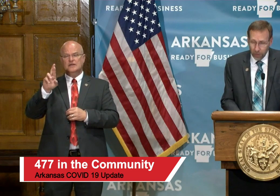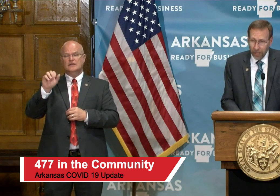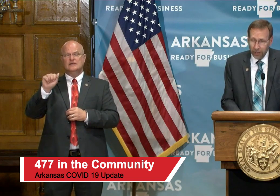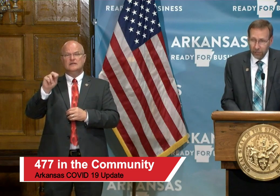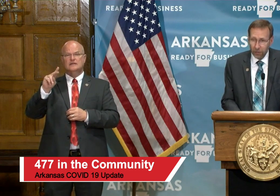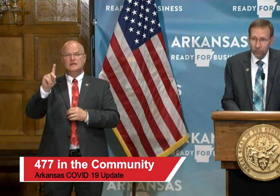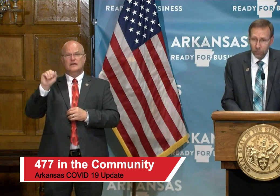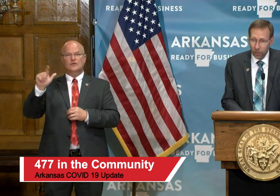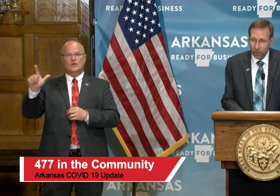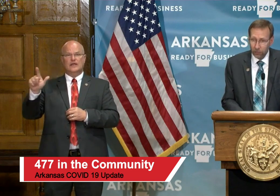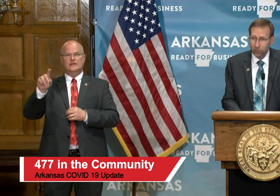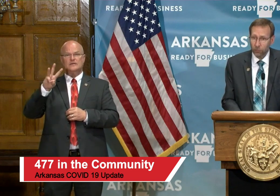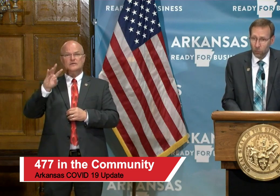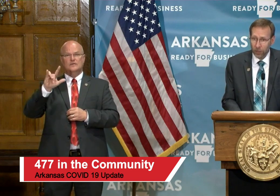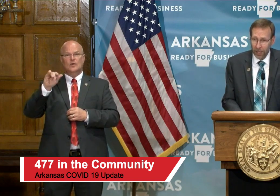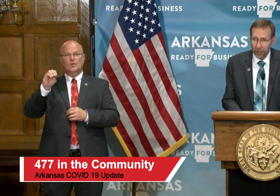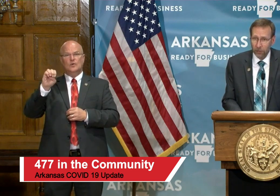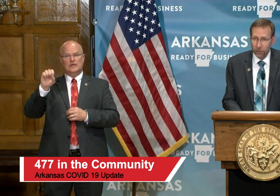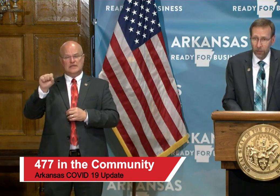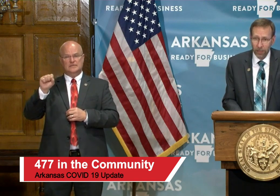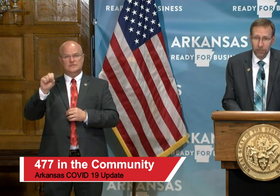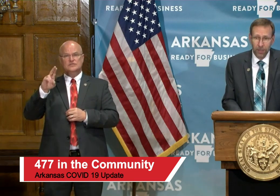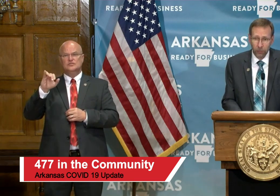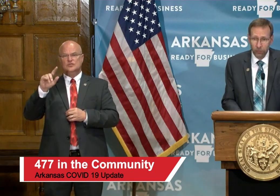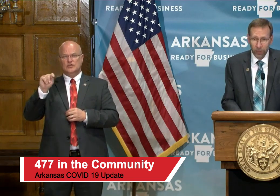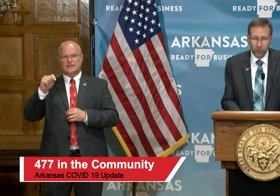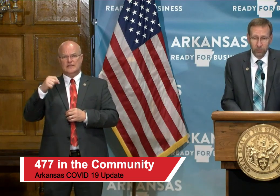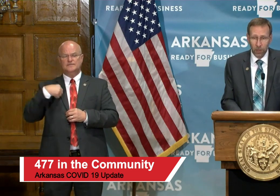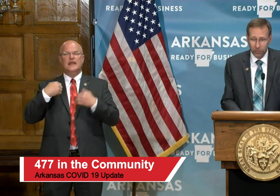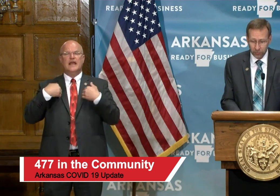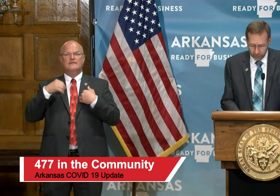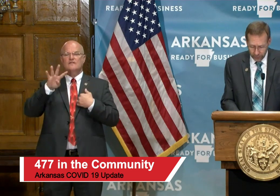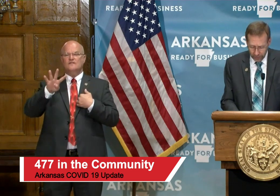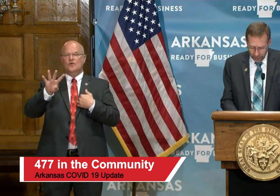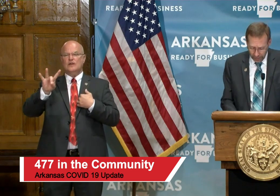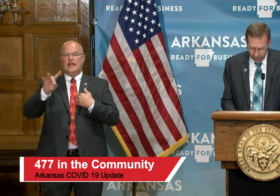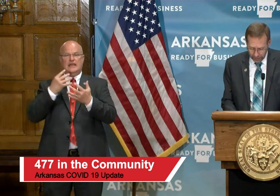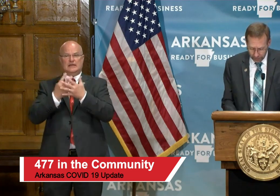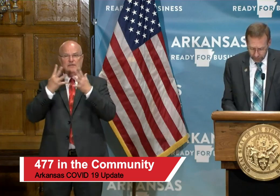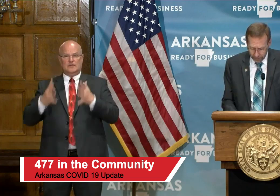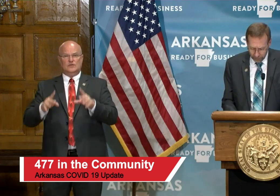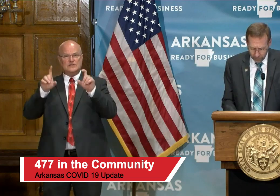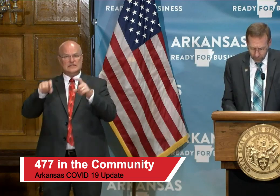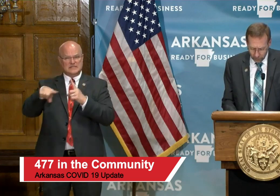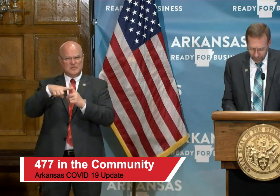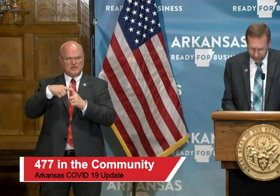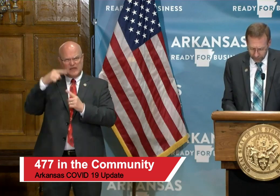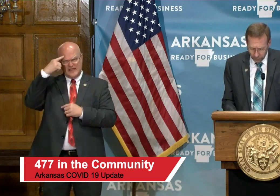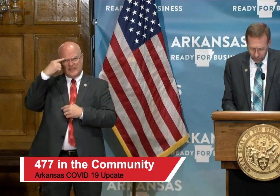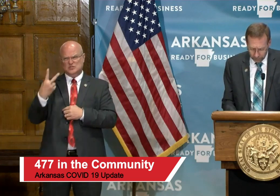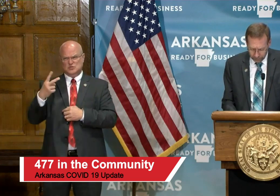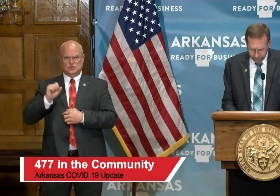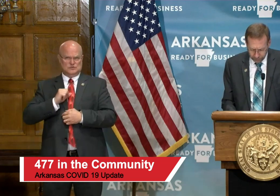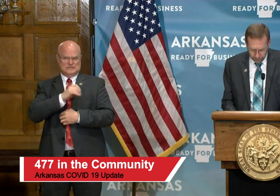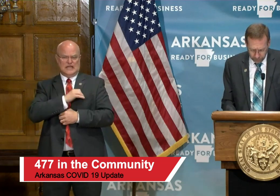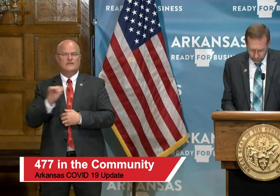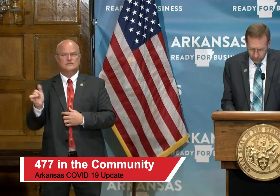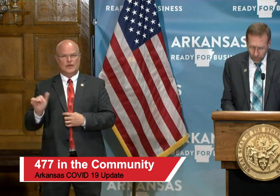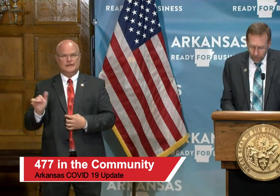unit, we have 48 inmates who have tested positive, and I believe 2 staff as